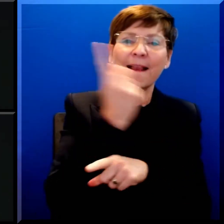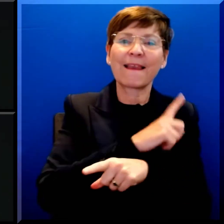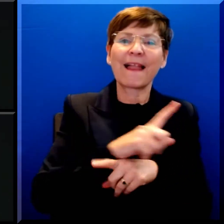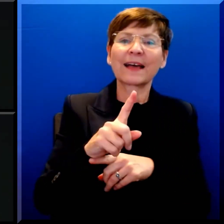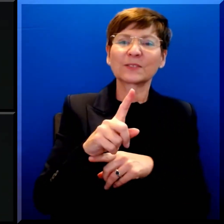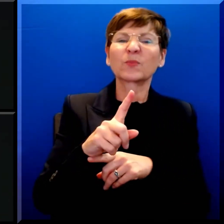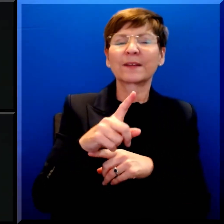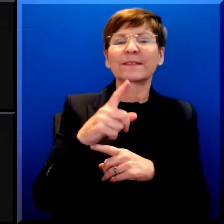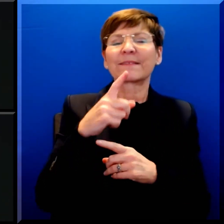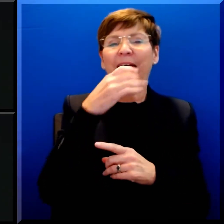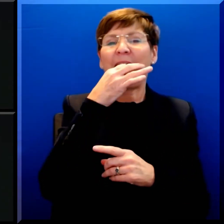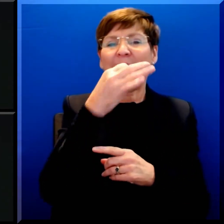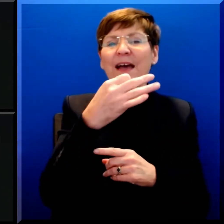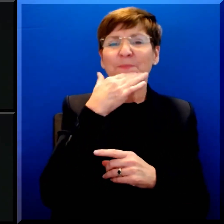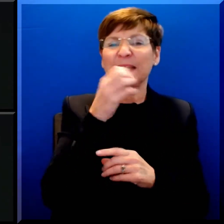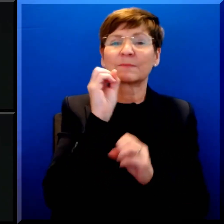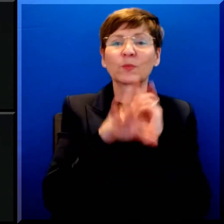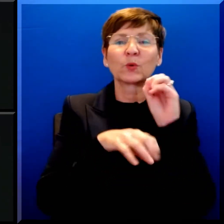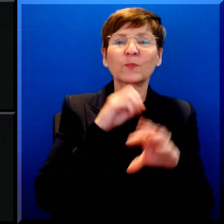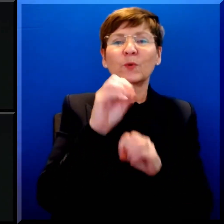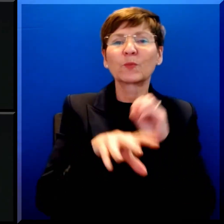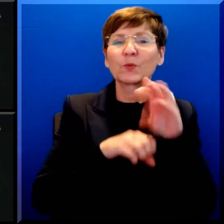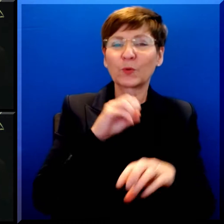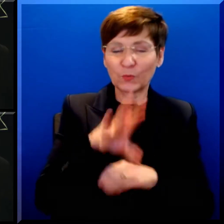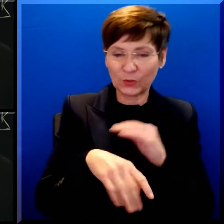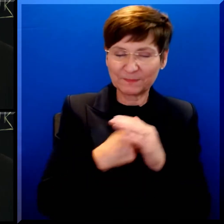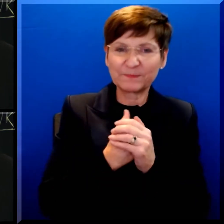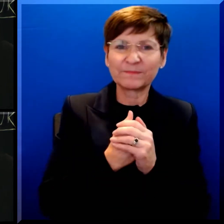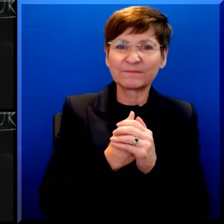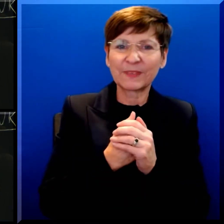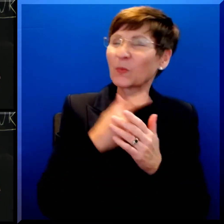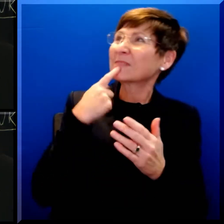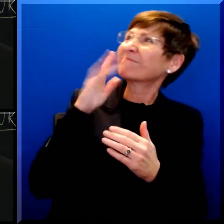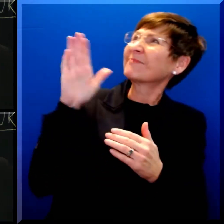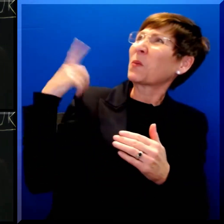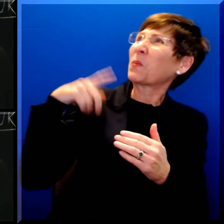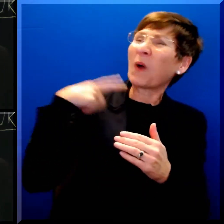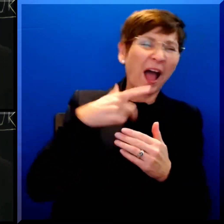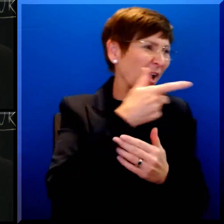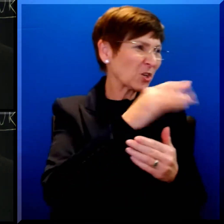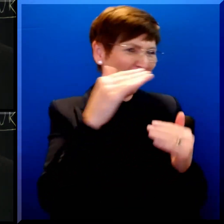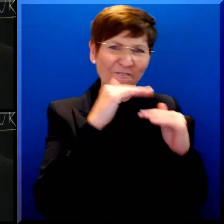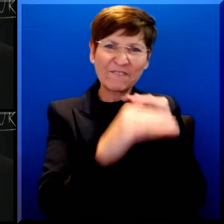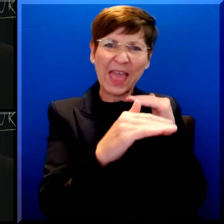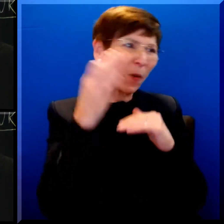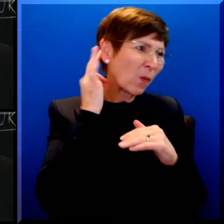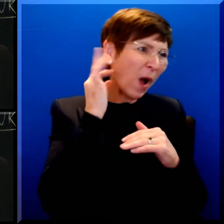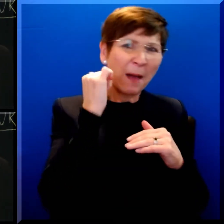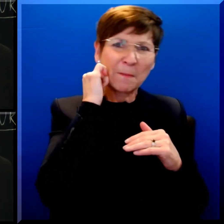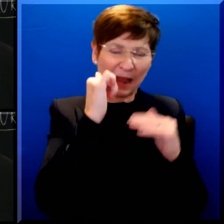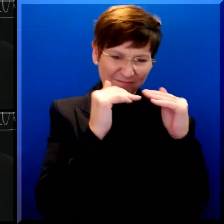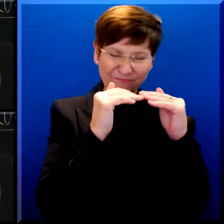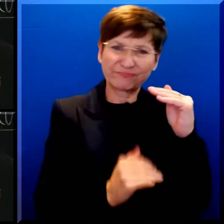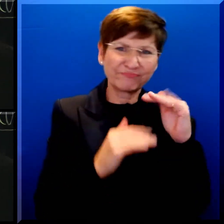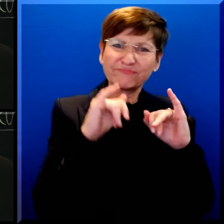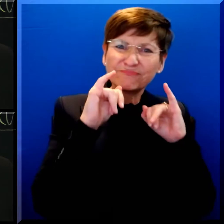chat. Responses poured in. Here's a sample of them. God, why so much racial discrimination and injustice? God, why